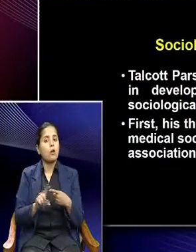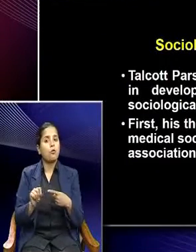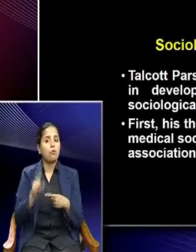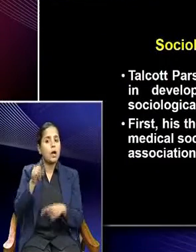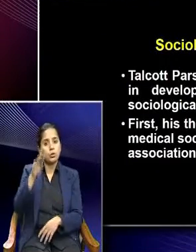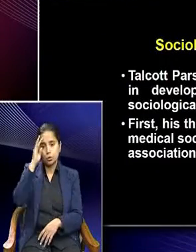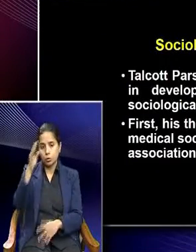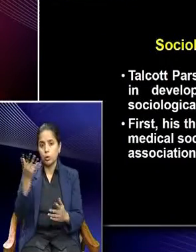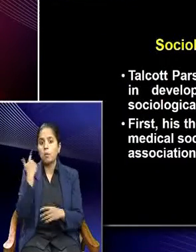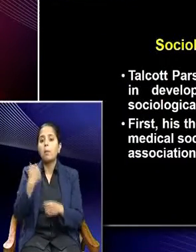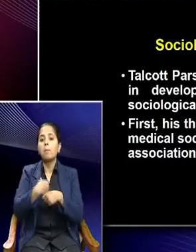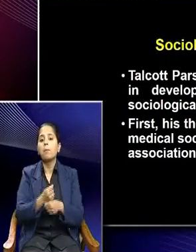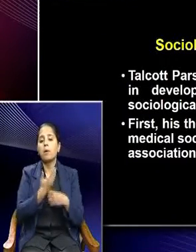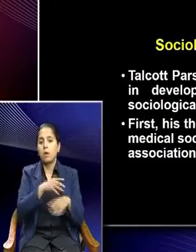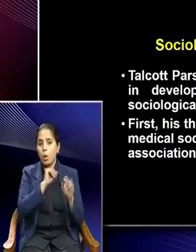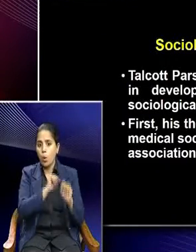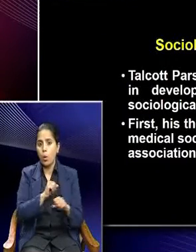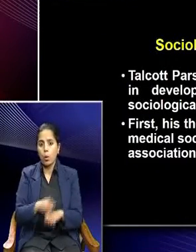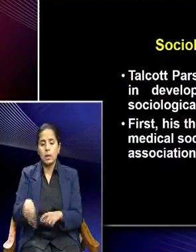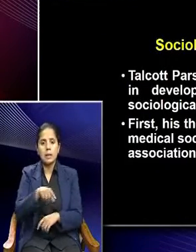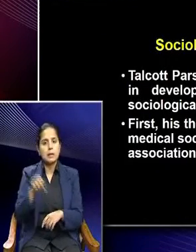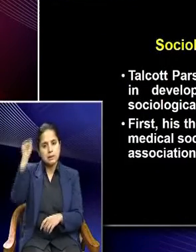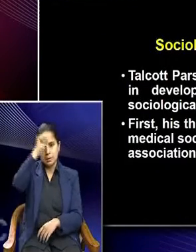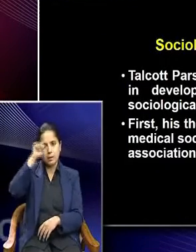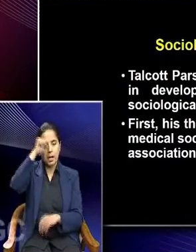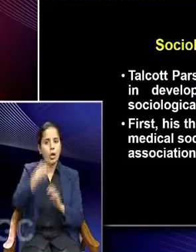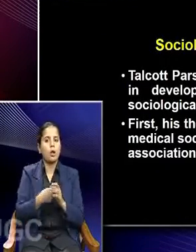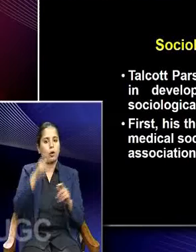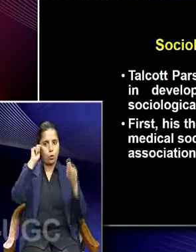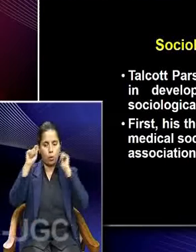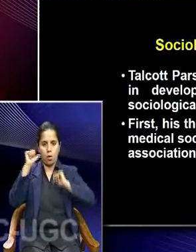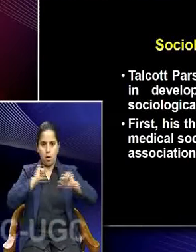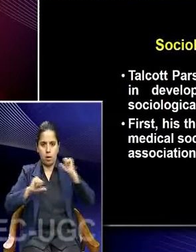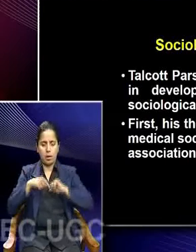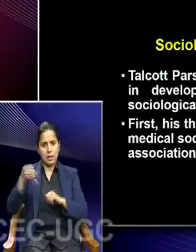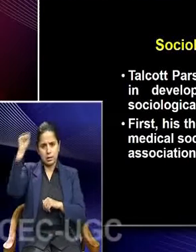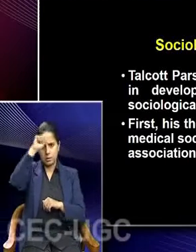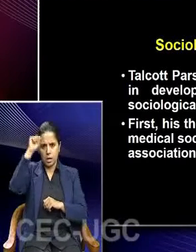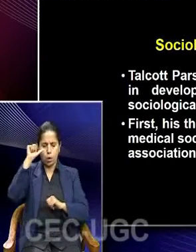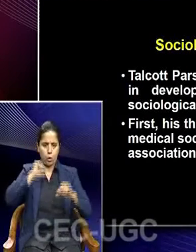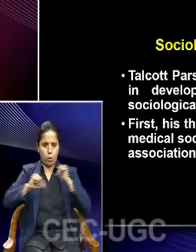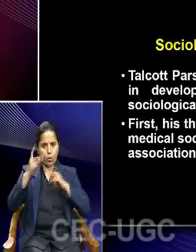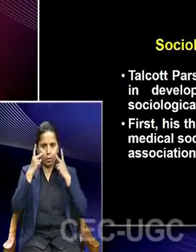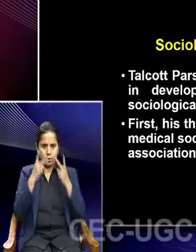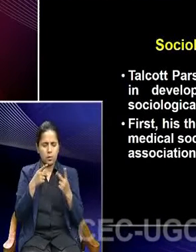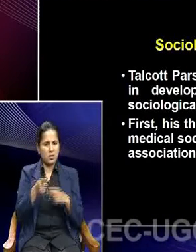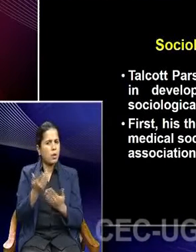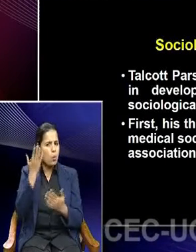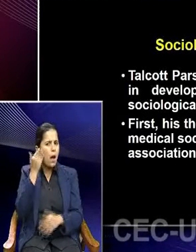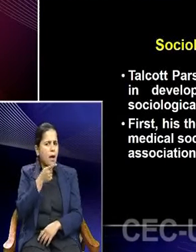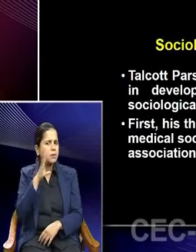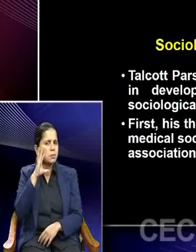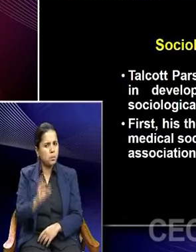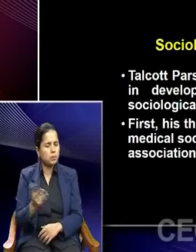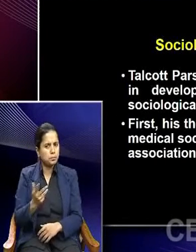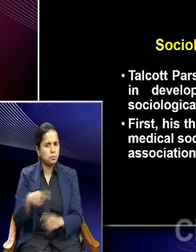he developed was the theory of sick role. Now, when we look into sick role and why it becomes important is